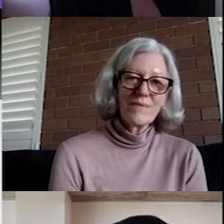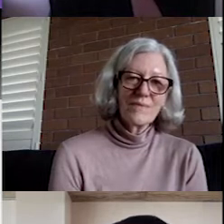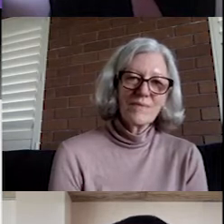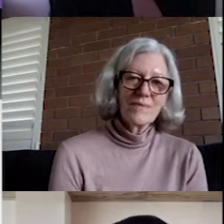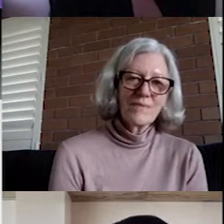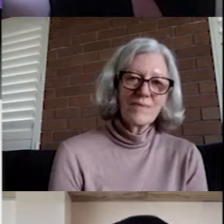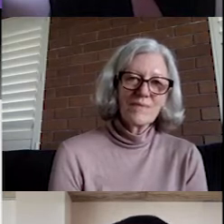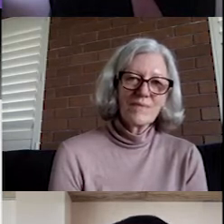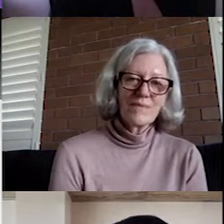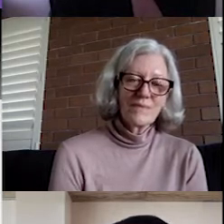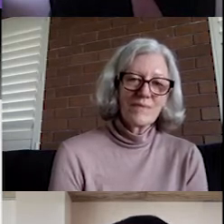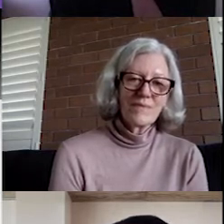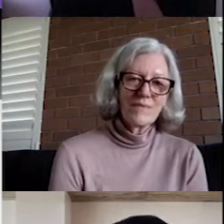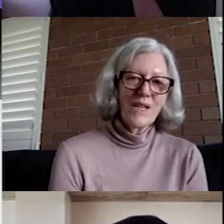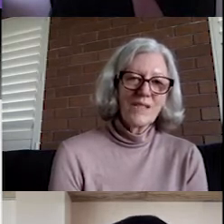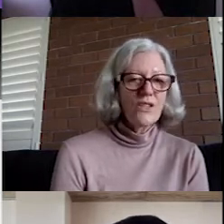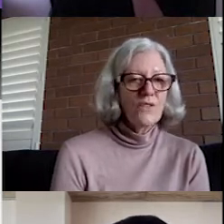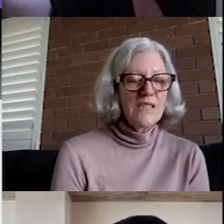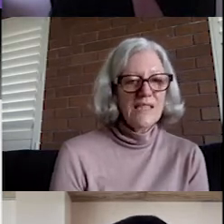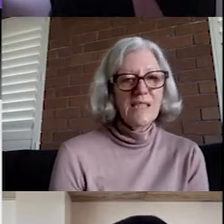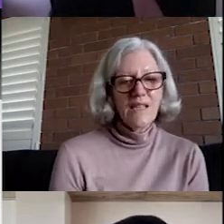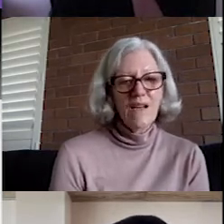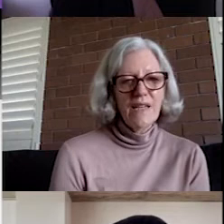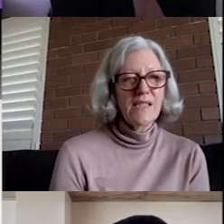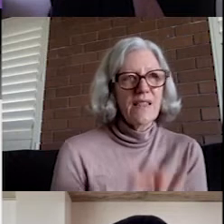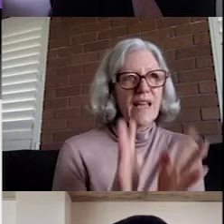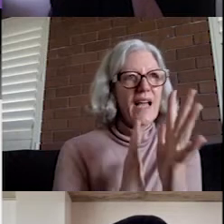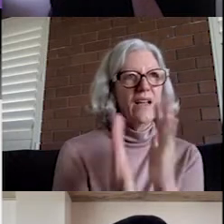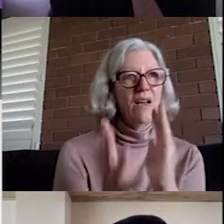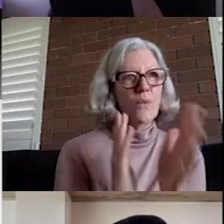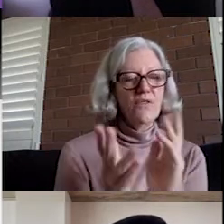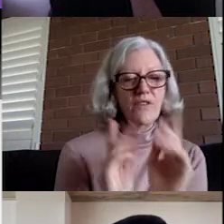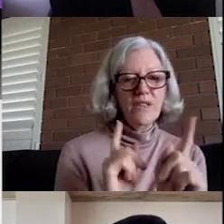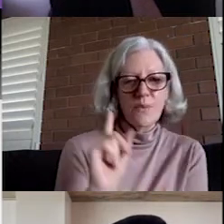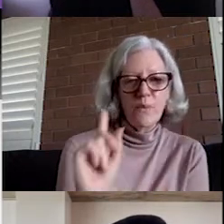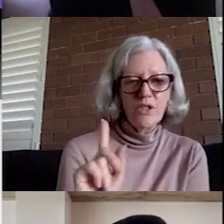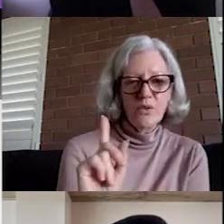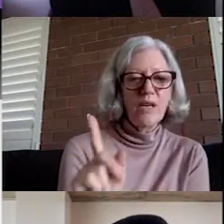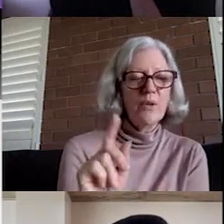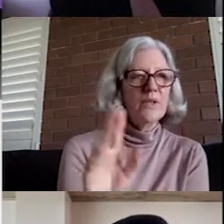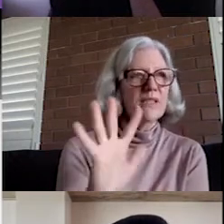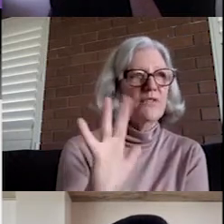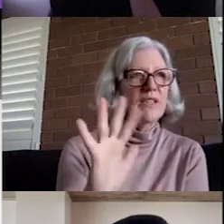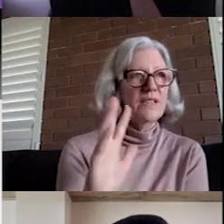Go to the fourth. So you'll often see signs that where the fingers, when we do one person, the fingers